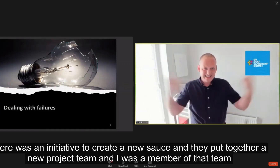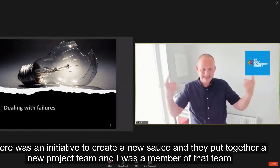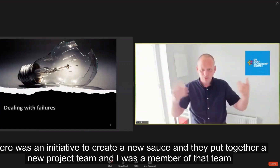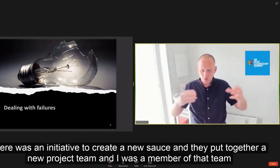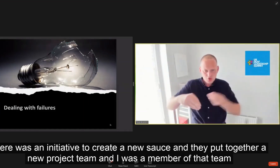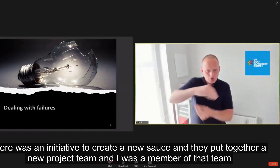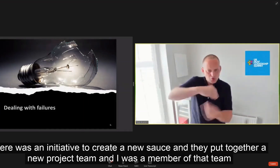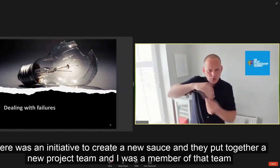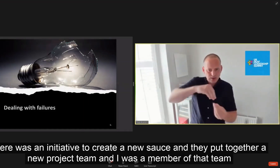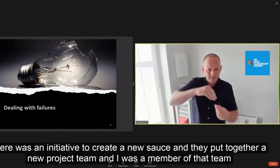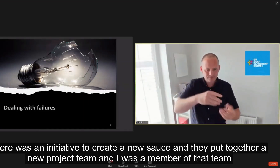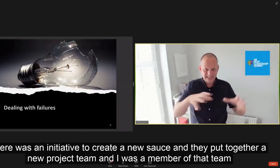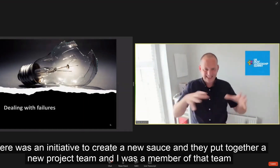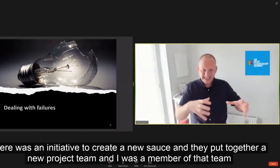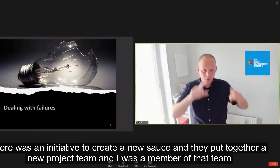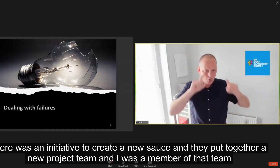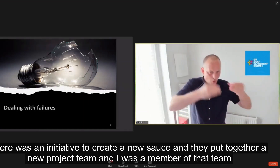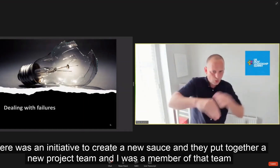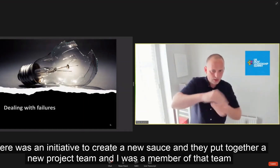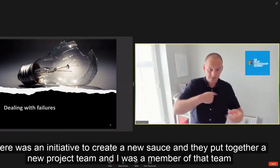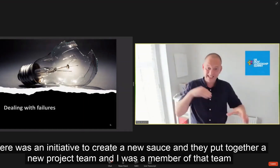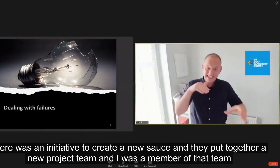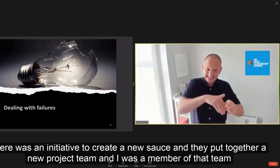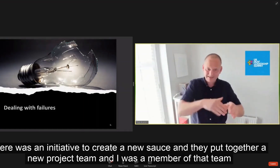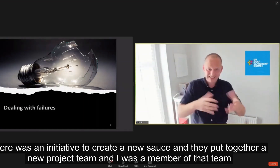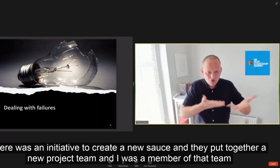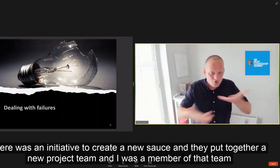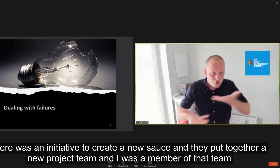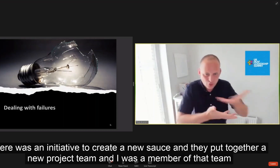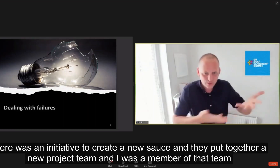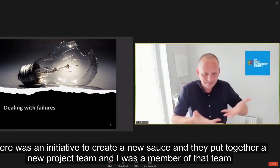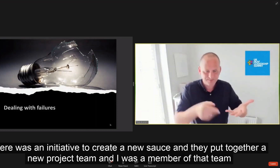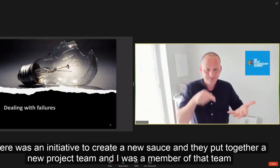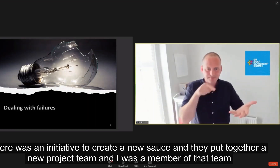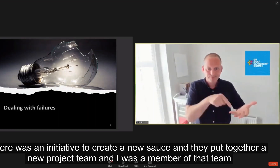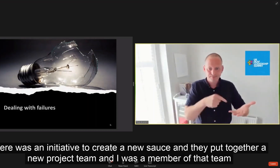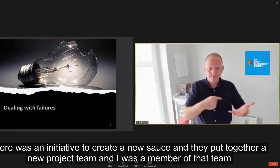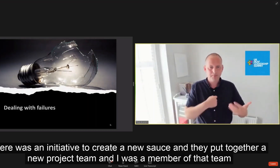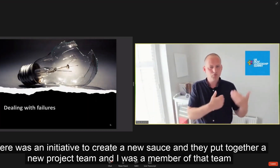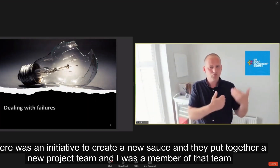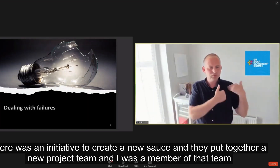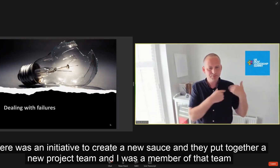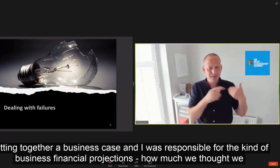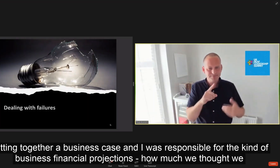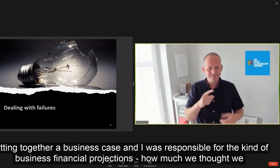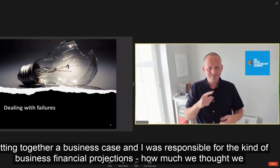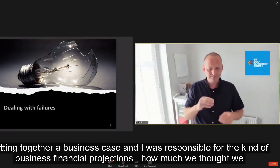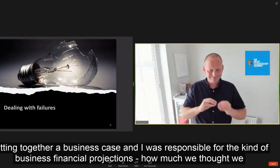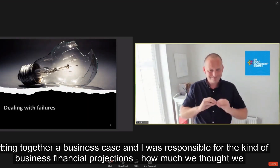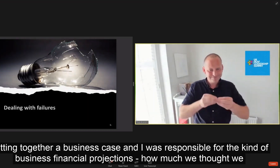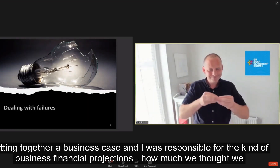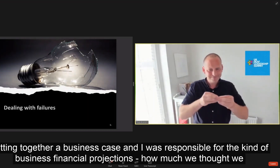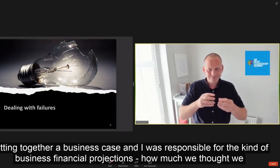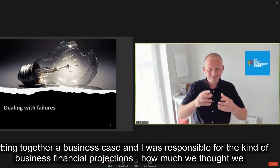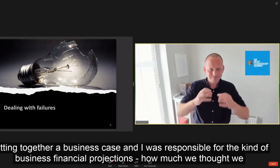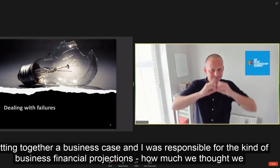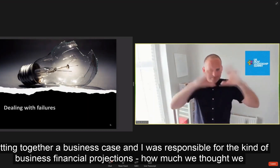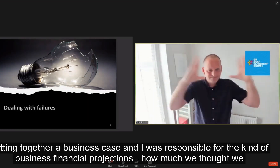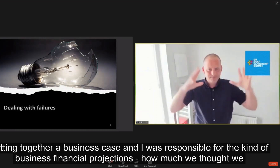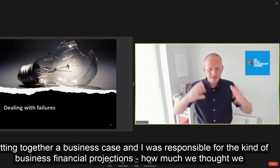make sauces that you can eat, and so they pulled together a project team, and I was a member of that, and we were pulling together a business case, and I